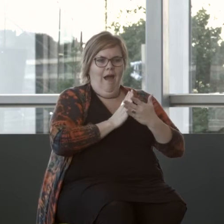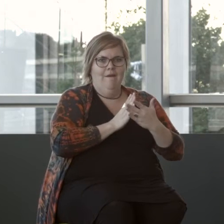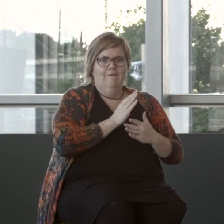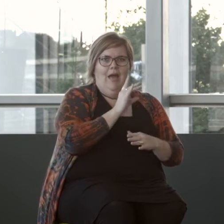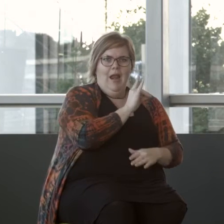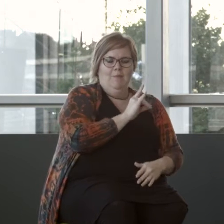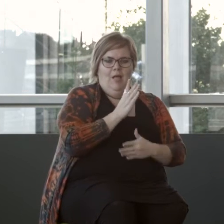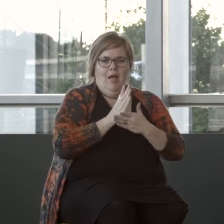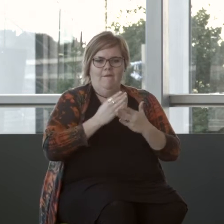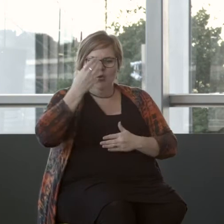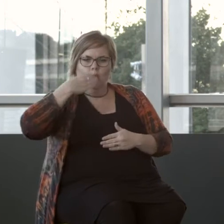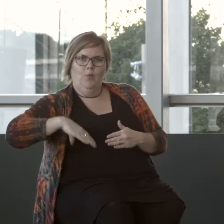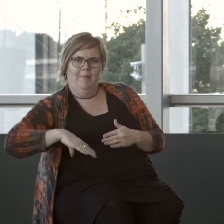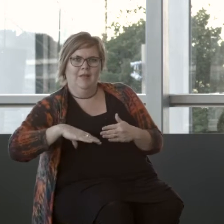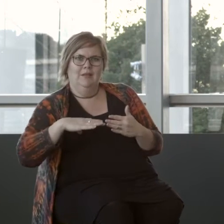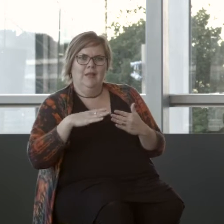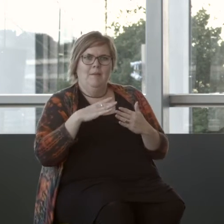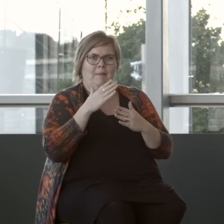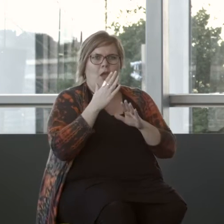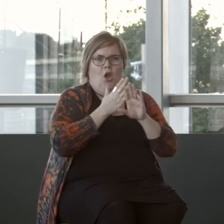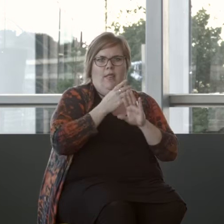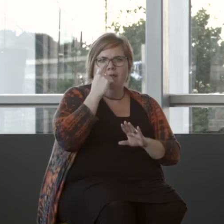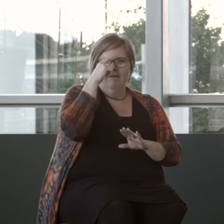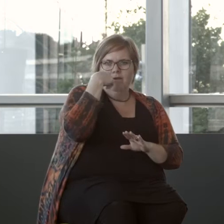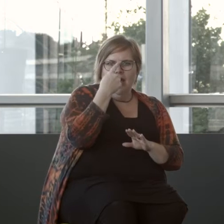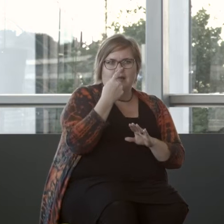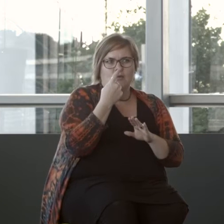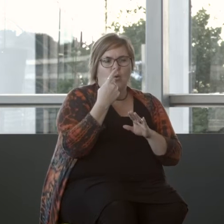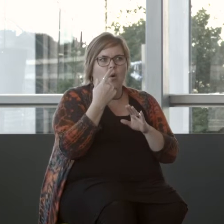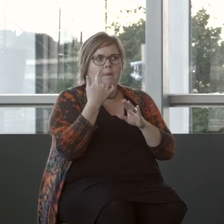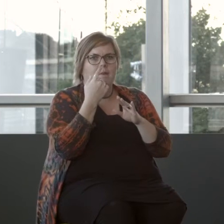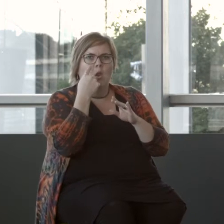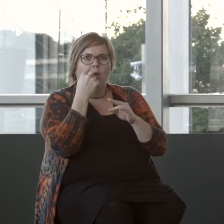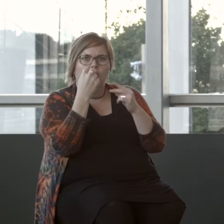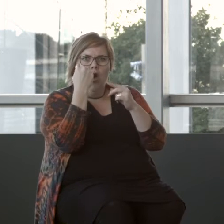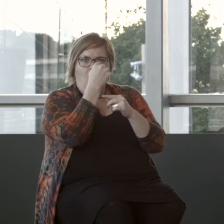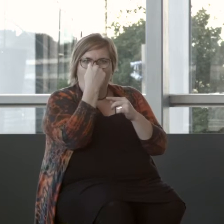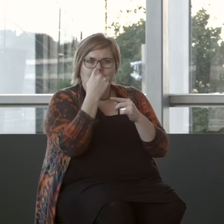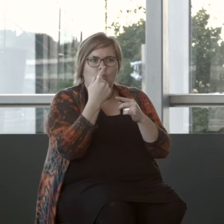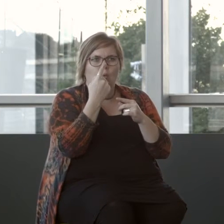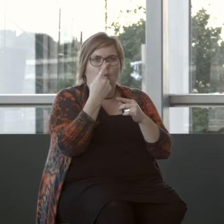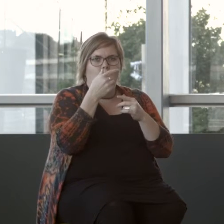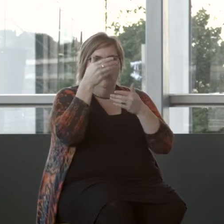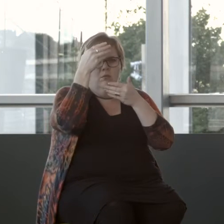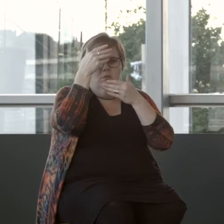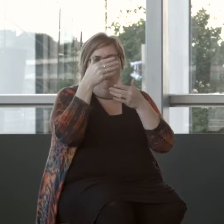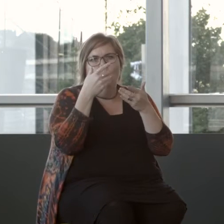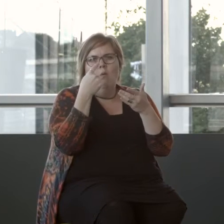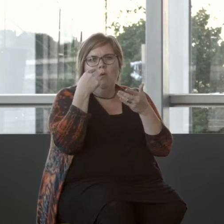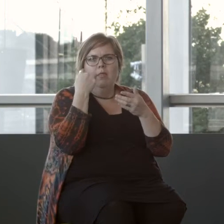hiding the face means that you read the image instead of just looking at the eyes or the person's face. So it's sort of a part